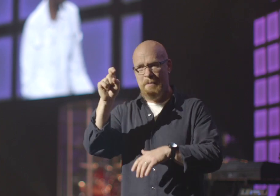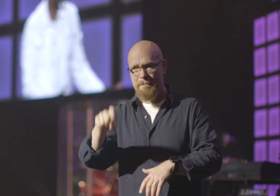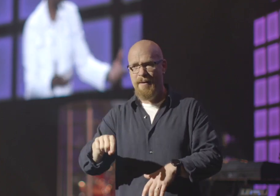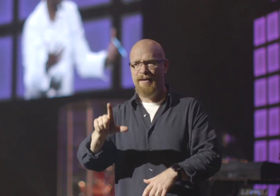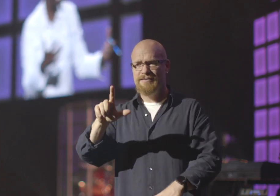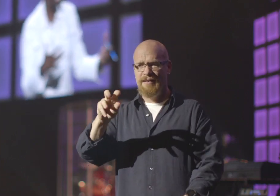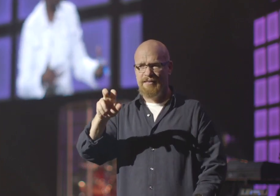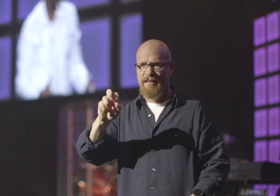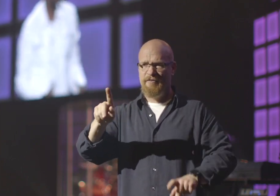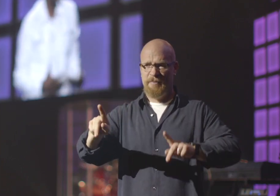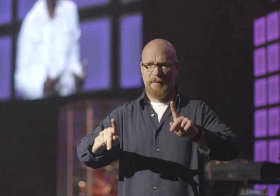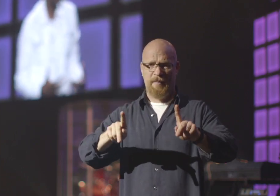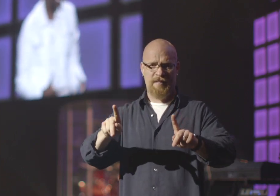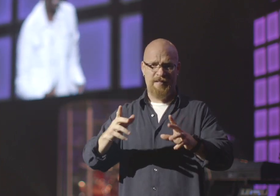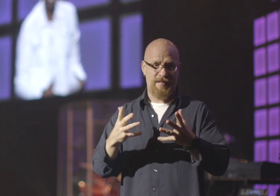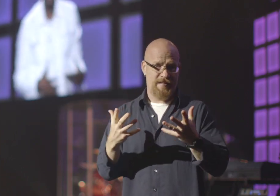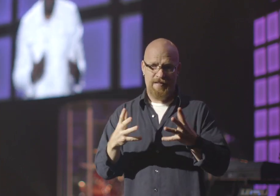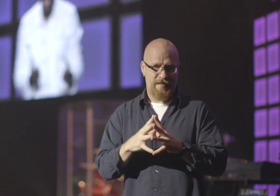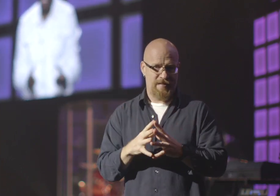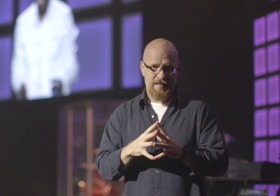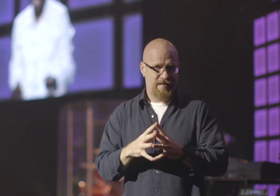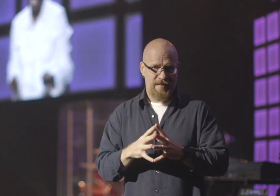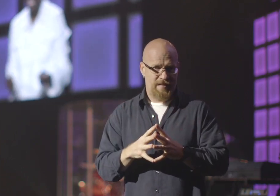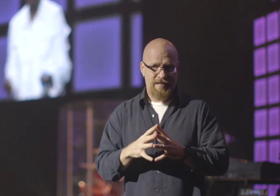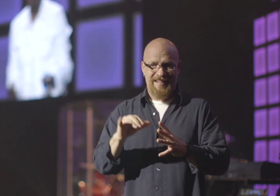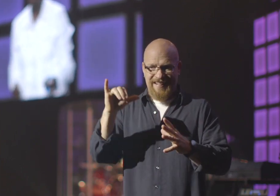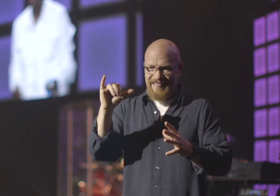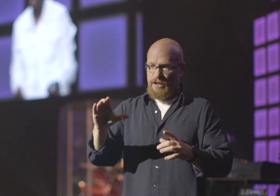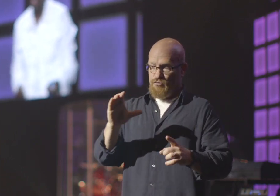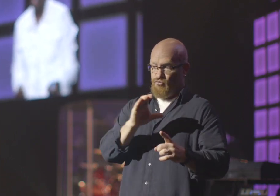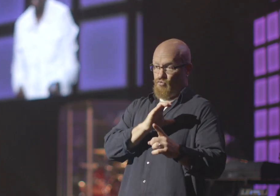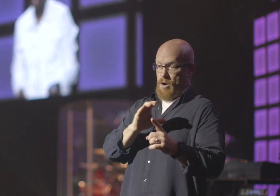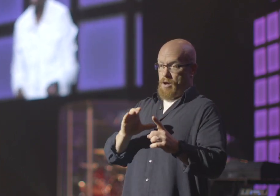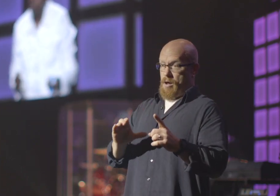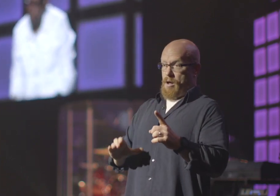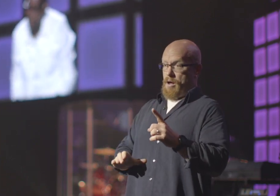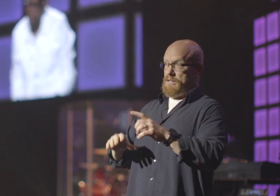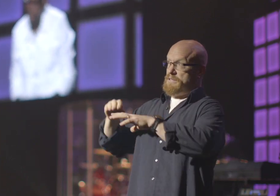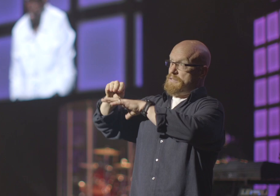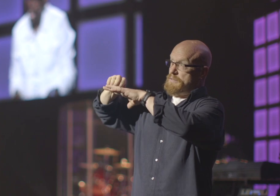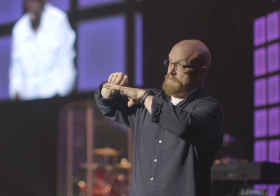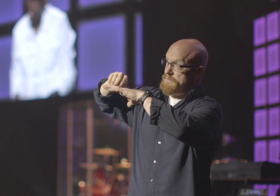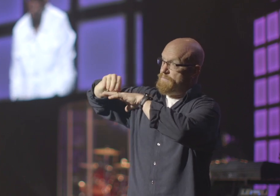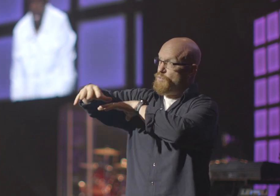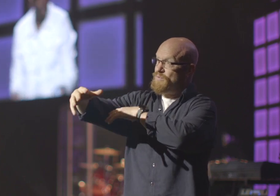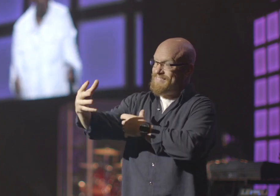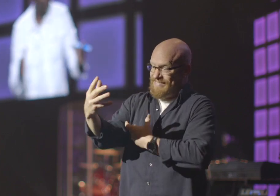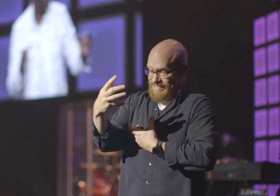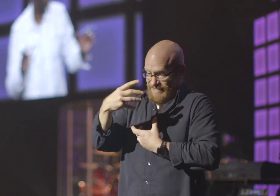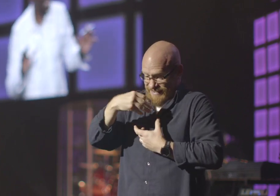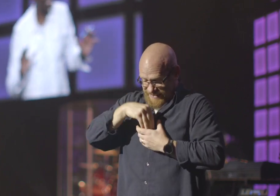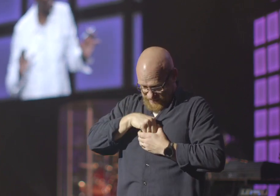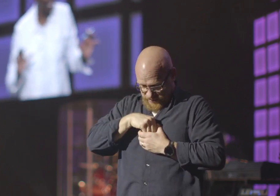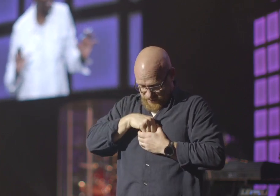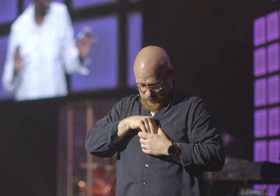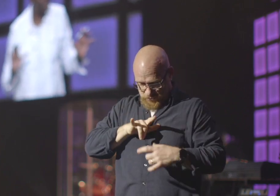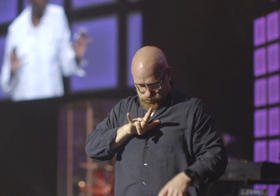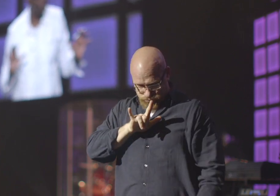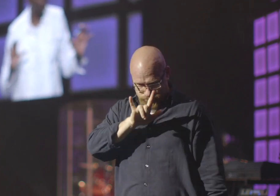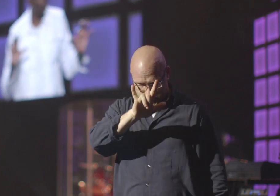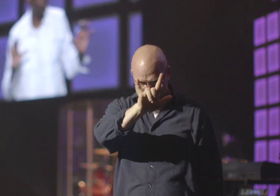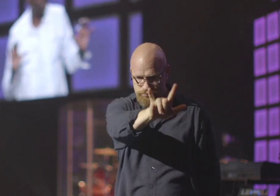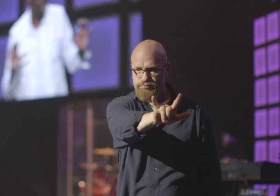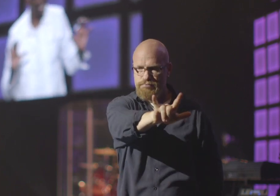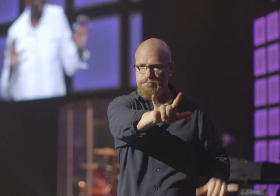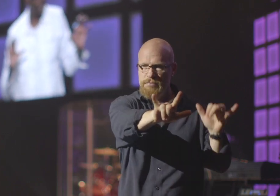Amen? So what is coming out? That's the Christ in him. The commitment that he has to Christ. Well, that's just